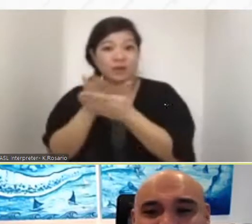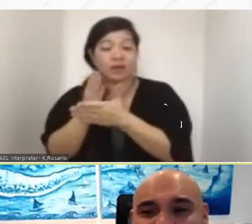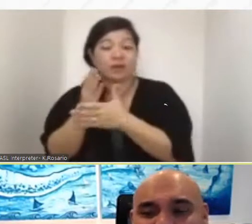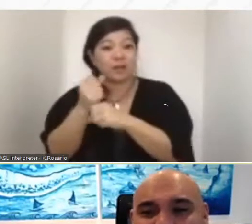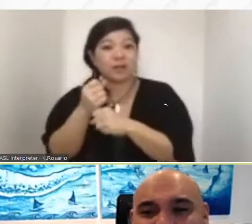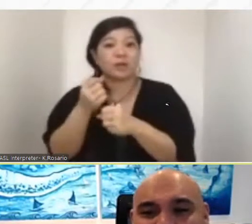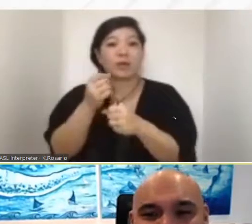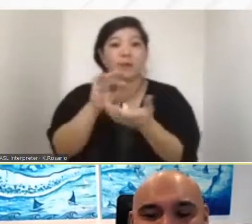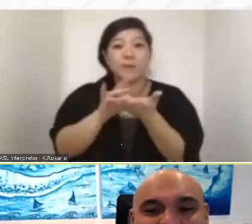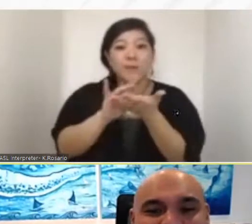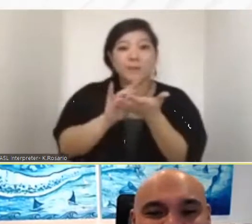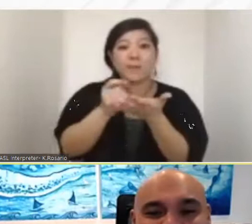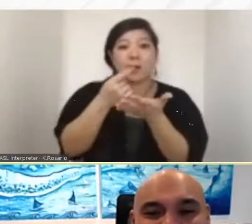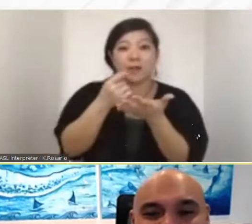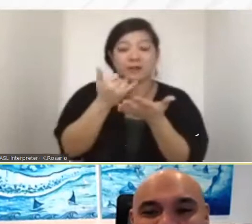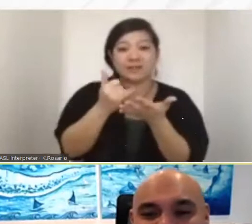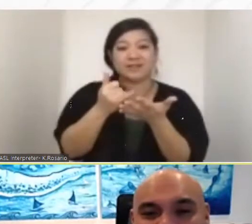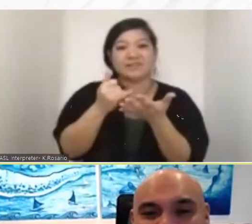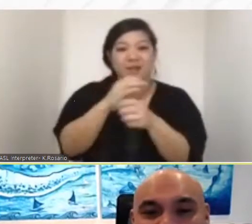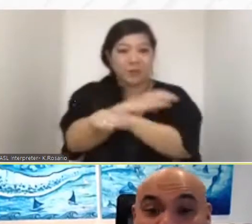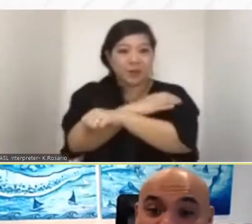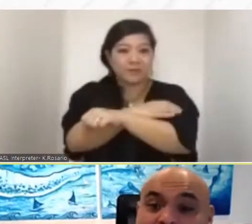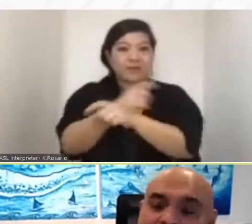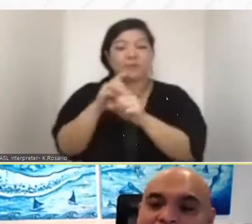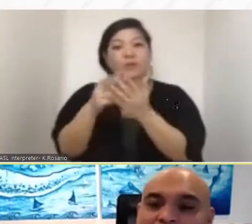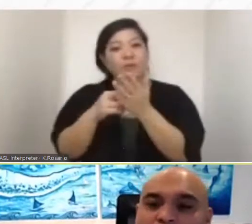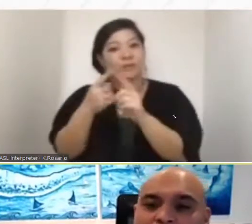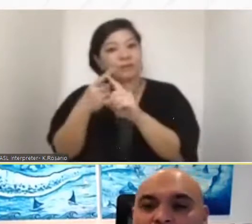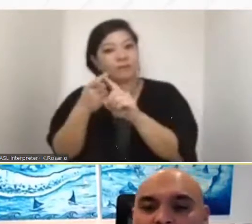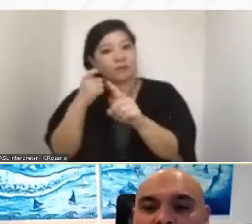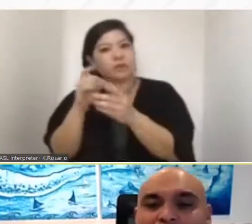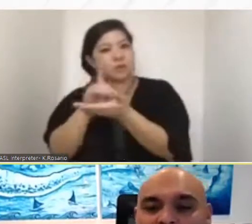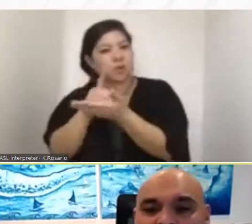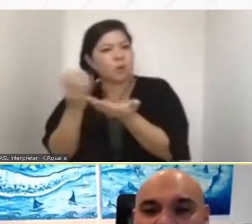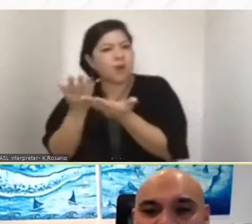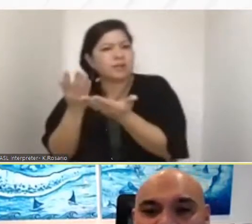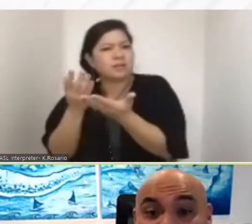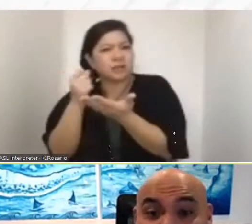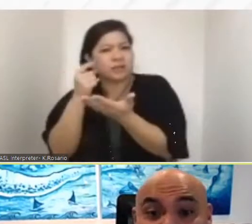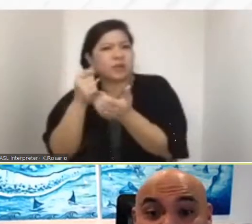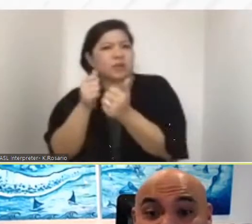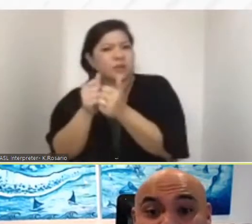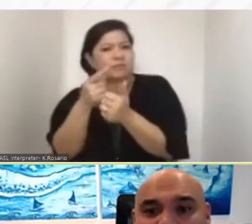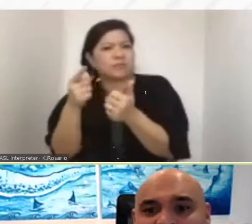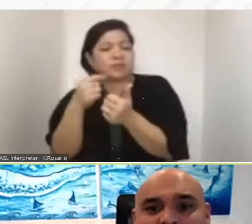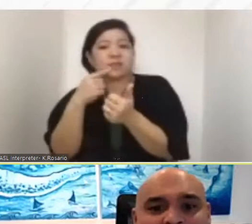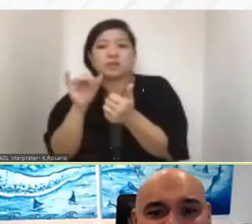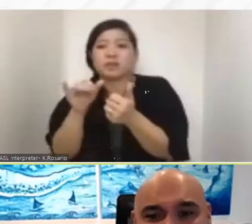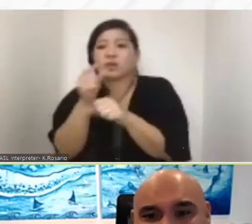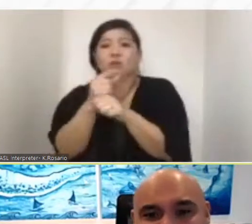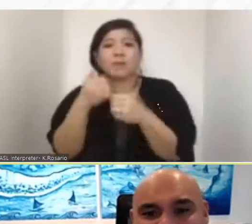pressure, partially as a requirement of my doctor, but really to understand what's going on with me. And so I would tell you that Guam has a